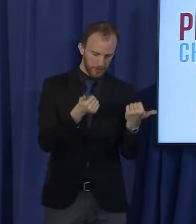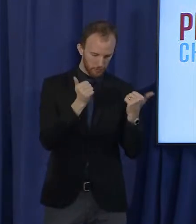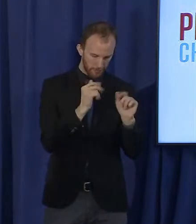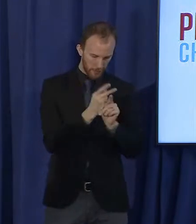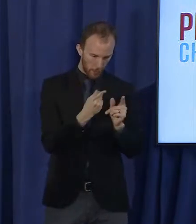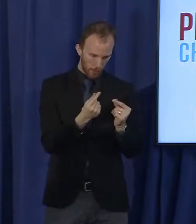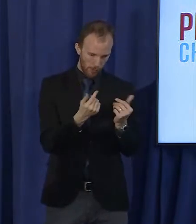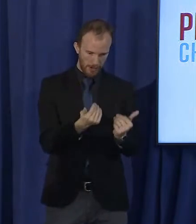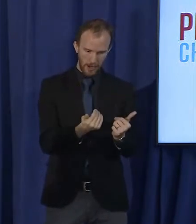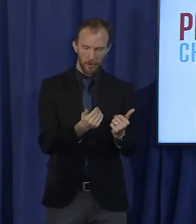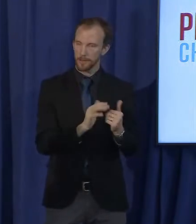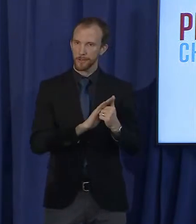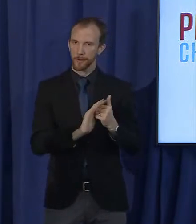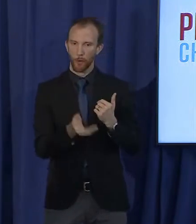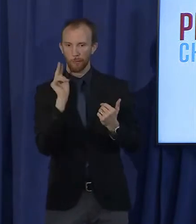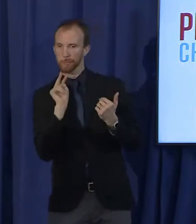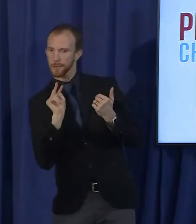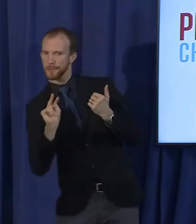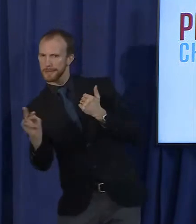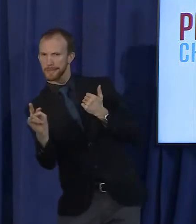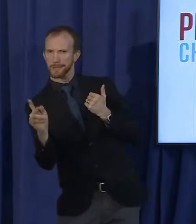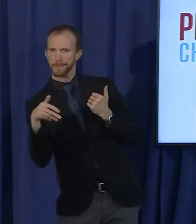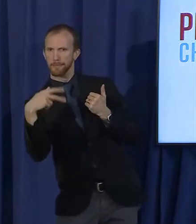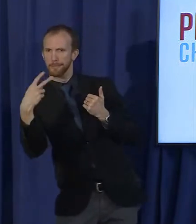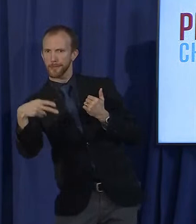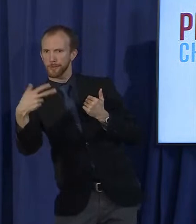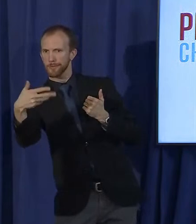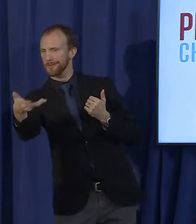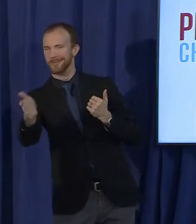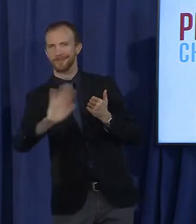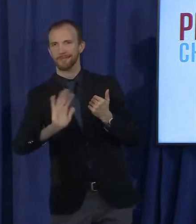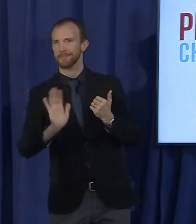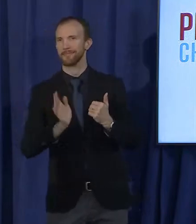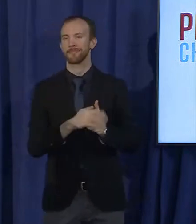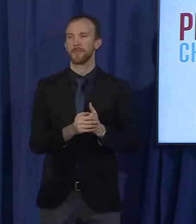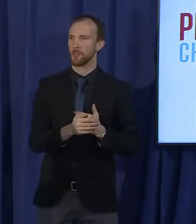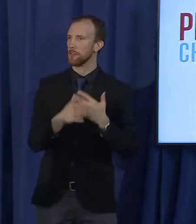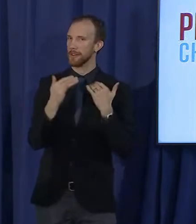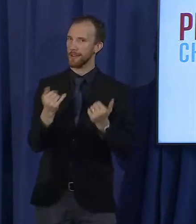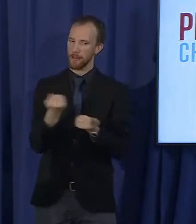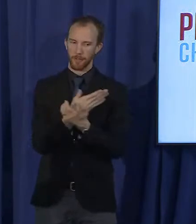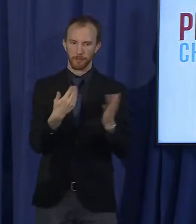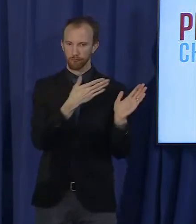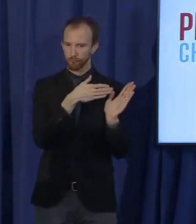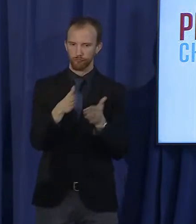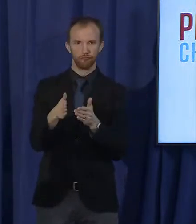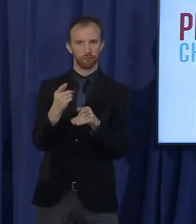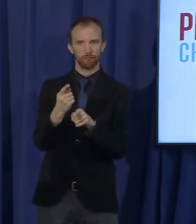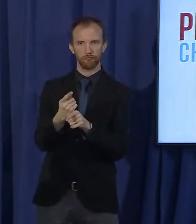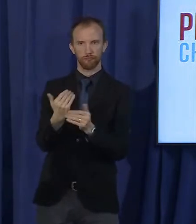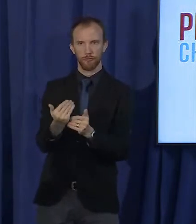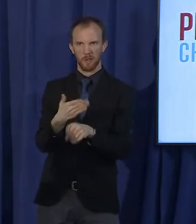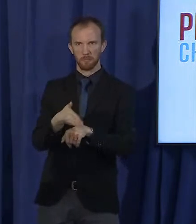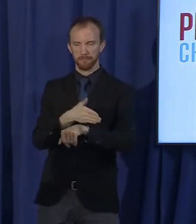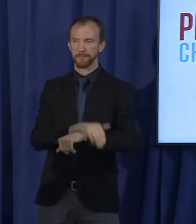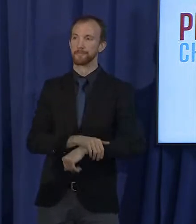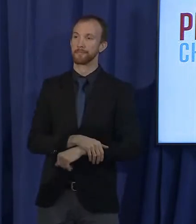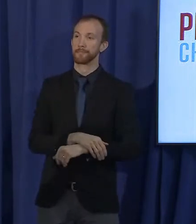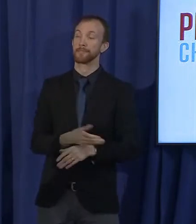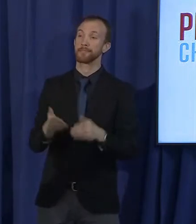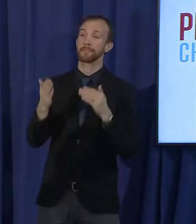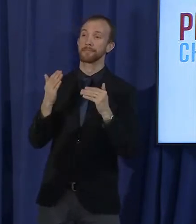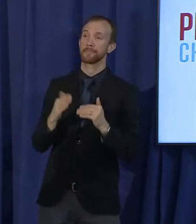predict many, many months into the future. So, things are all heading the right direction right now. Another question from NBC. What is the